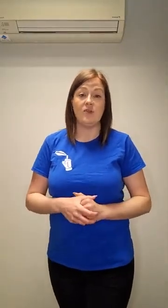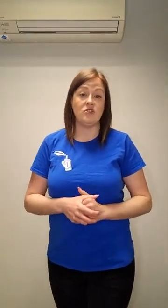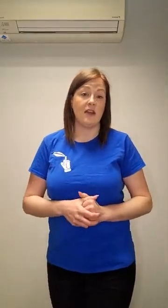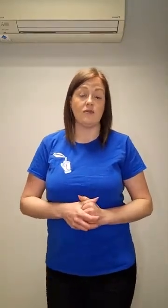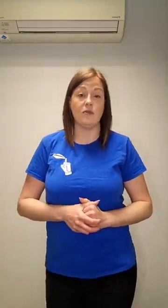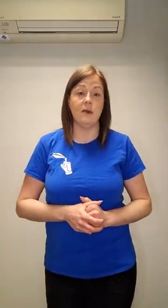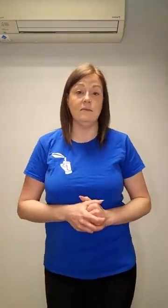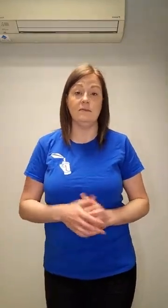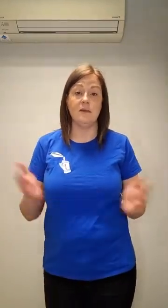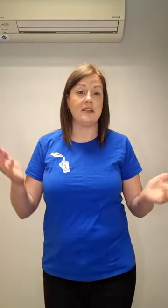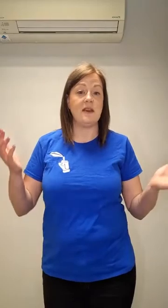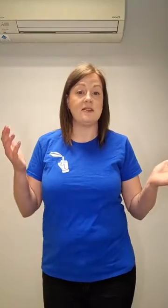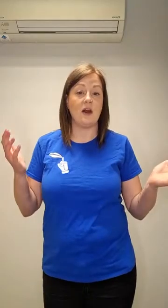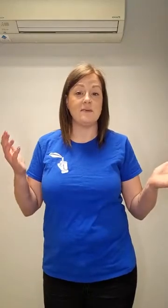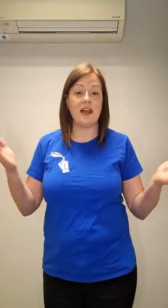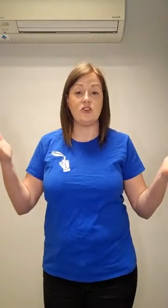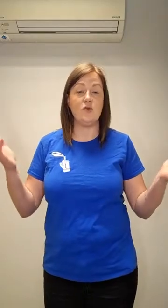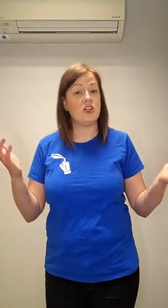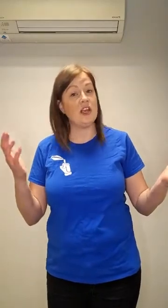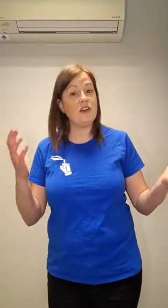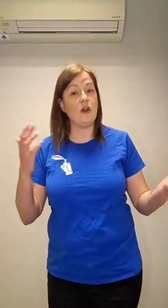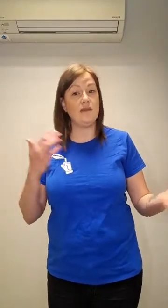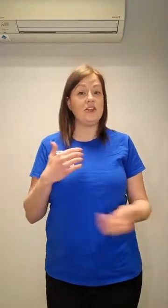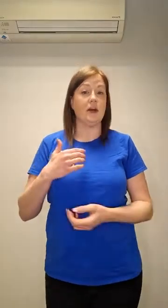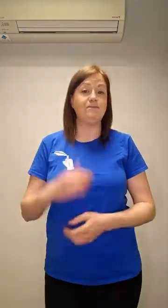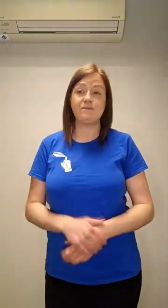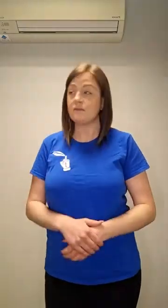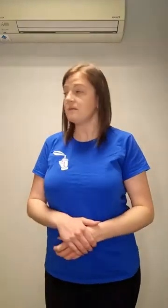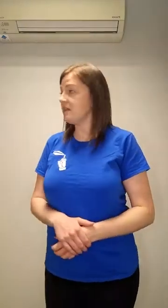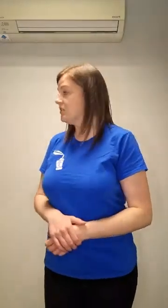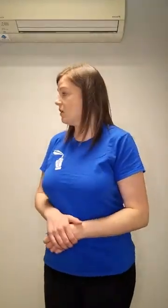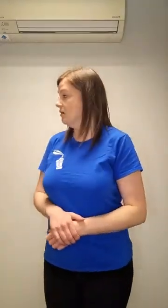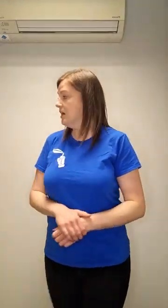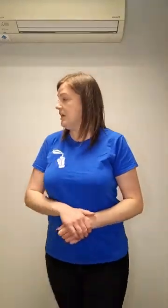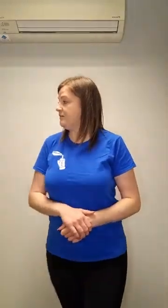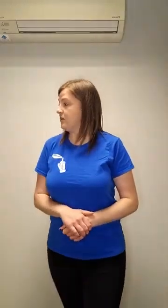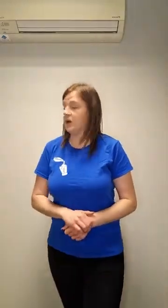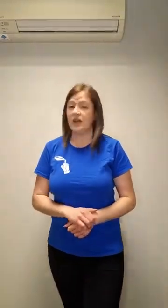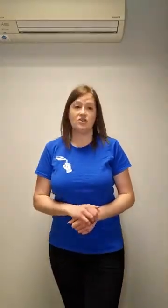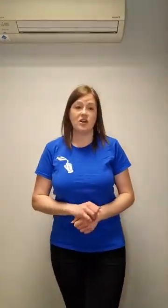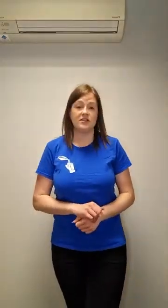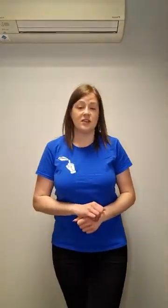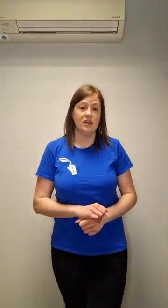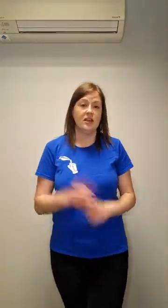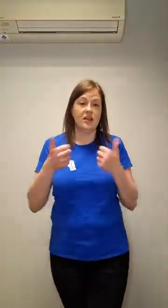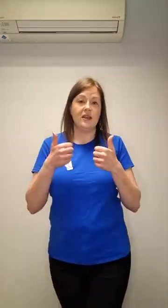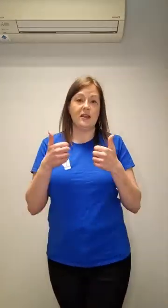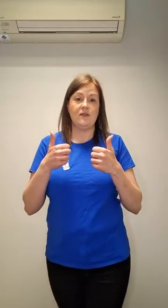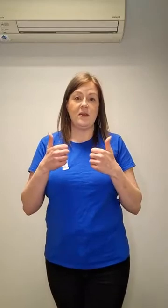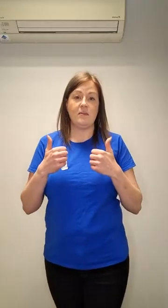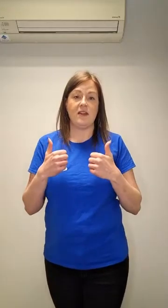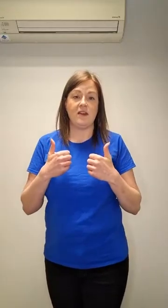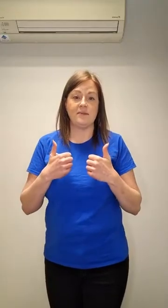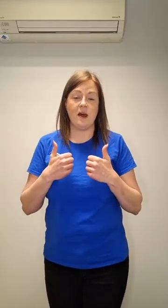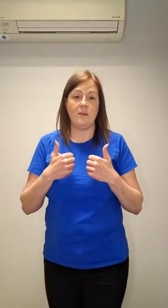recheck through them as many times as you wish at your own leisure. So if someone can just give me the big thumbs up that